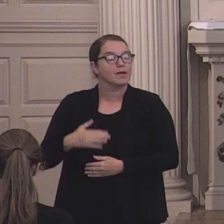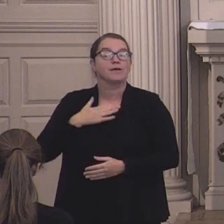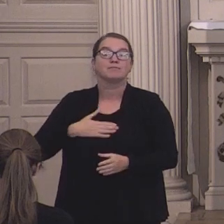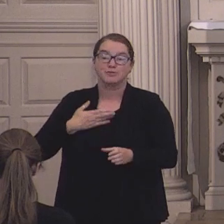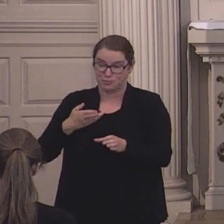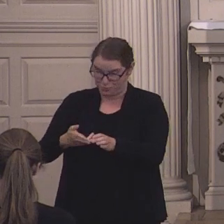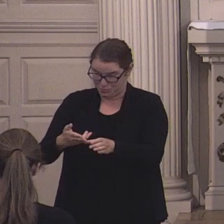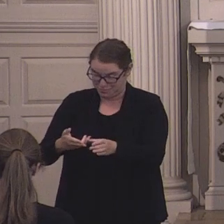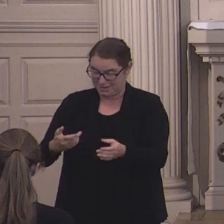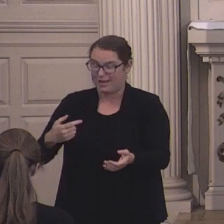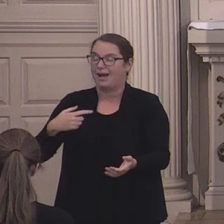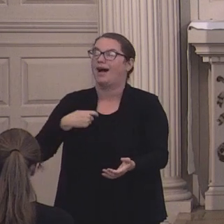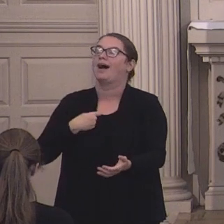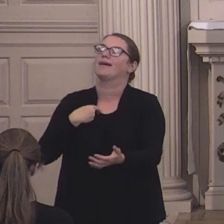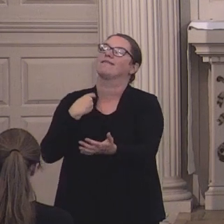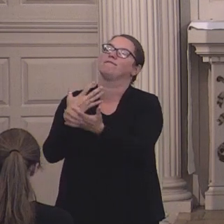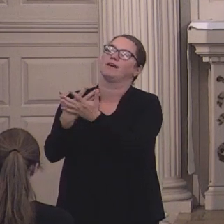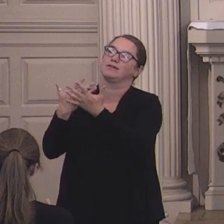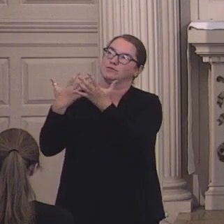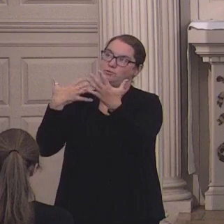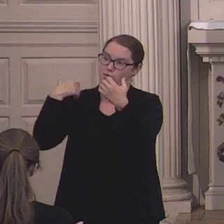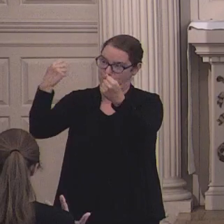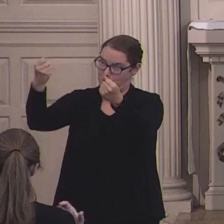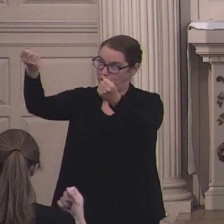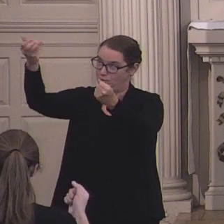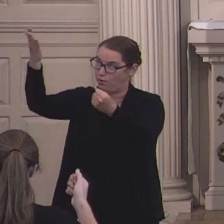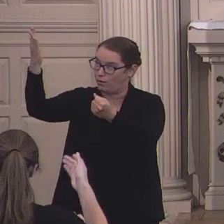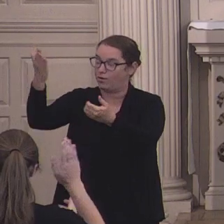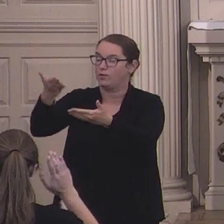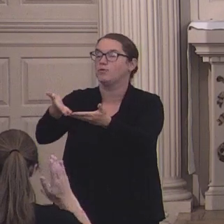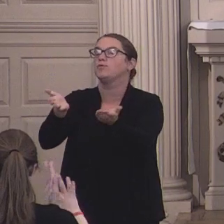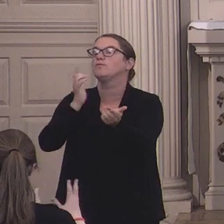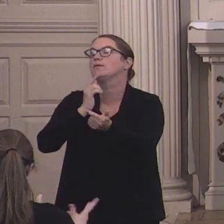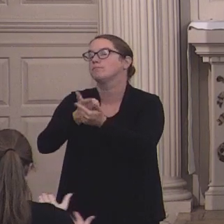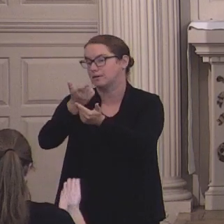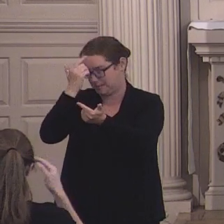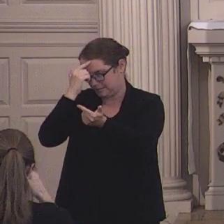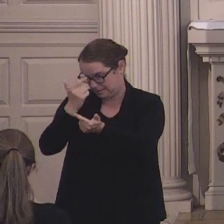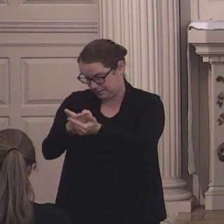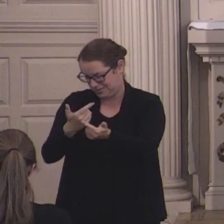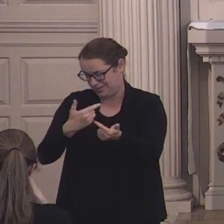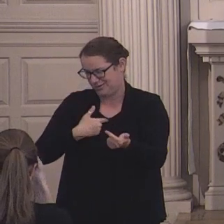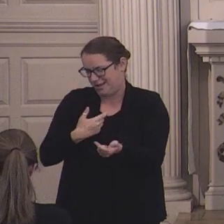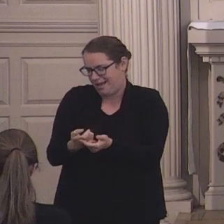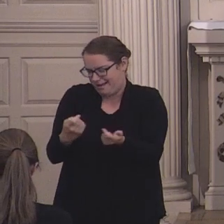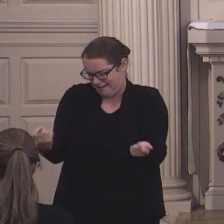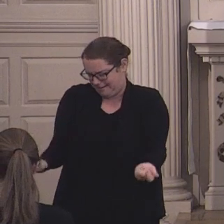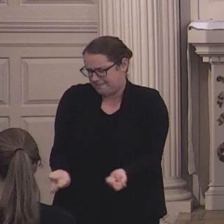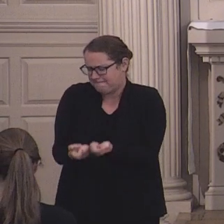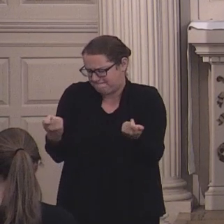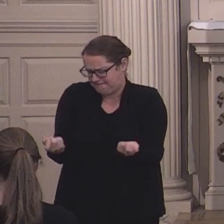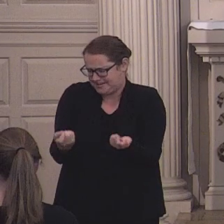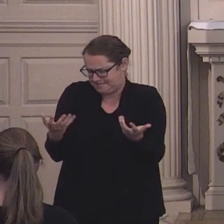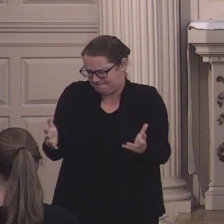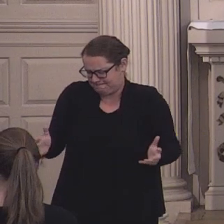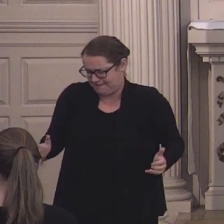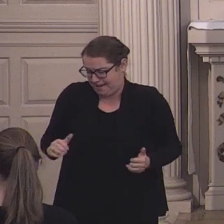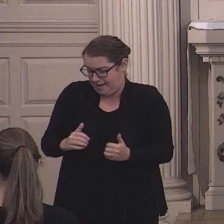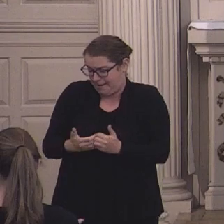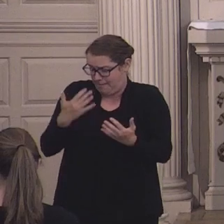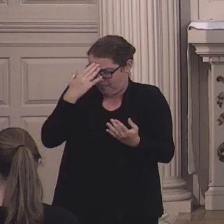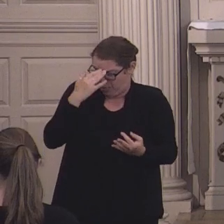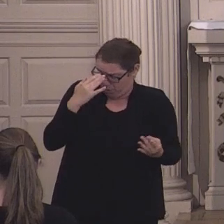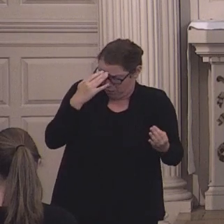I confess to Almighty God and you, my brothers and sisters, that I have greatly sinned in